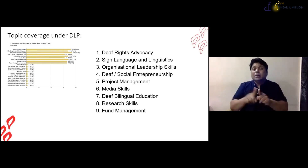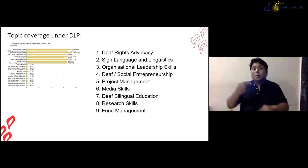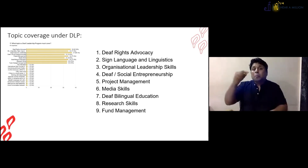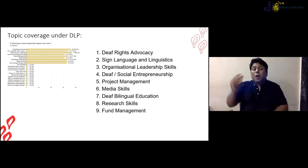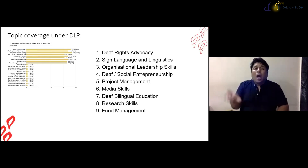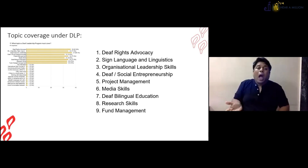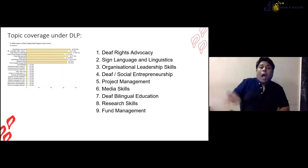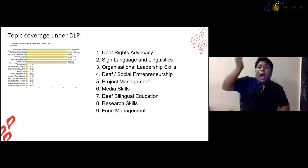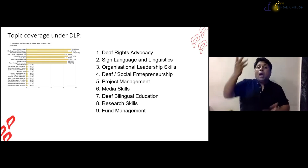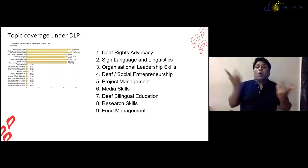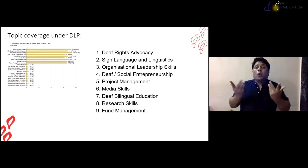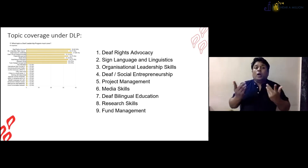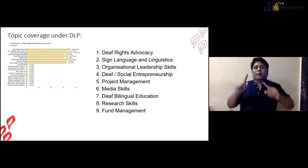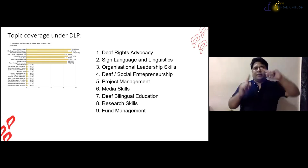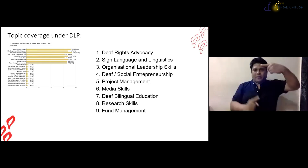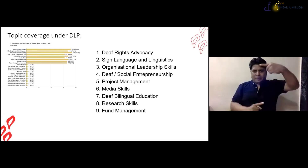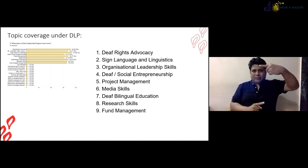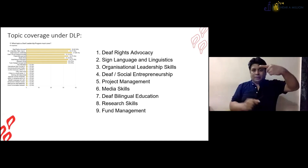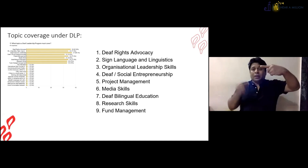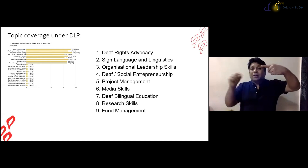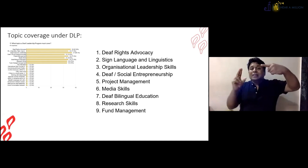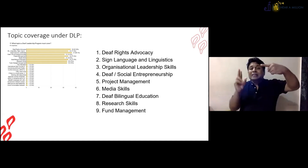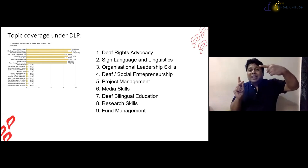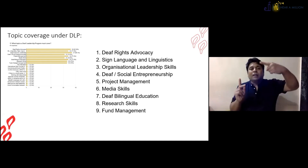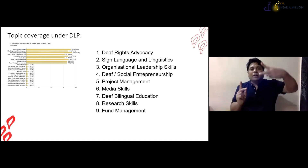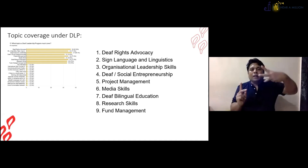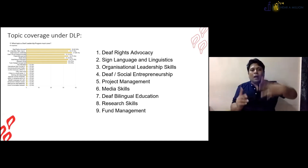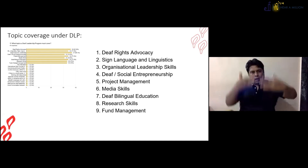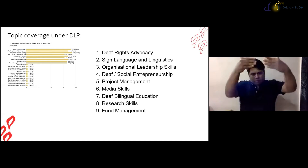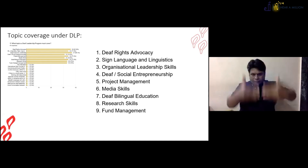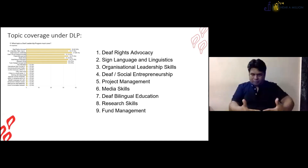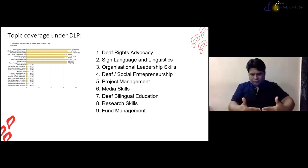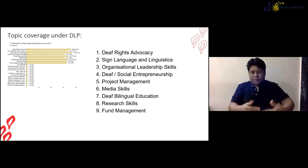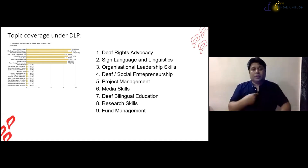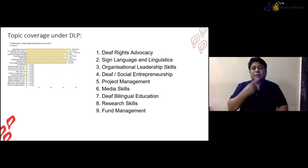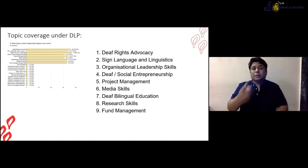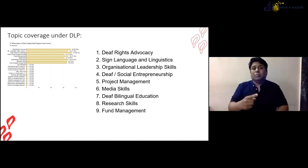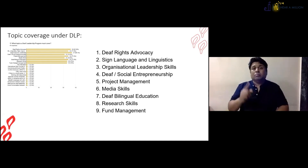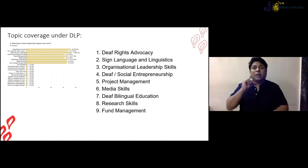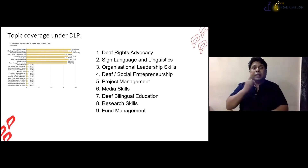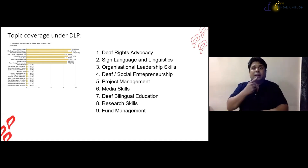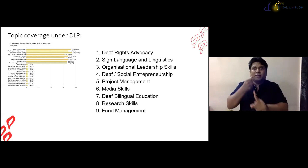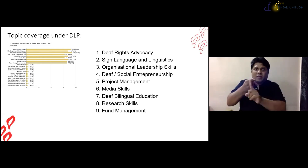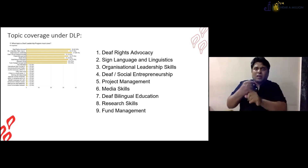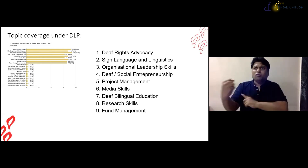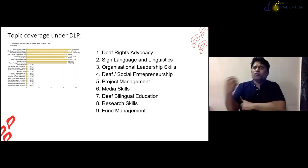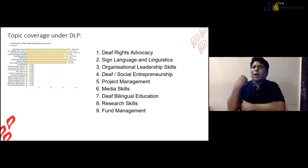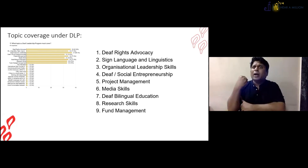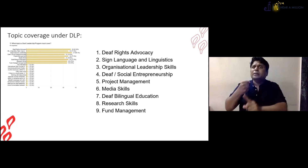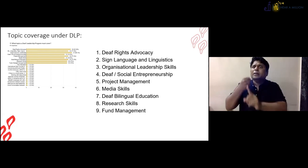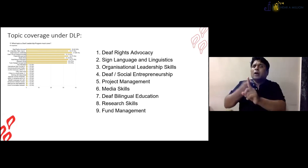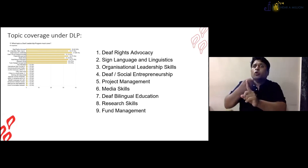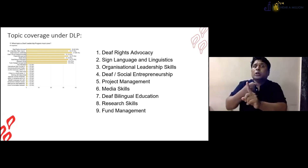picked, yeah, the highest picked first one and second as it follows.